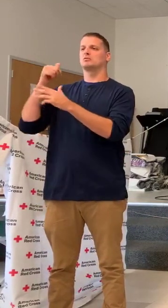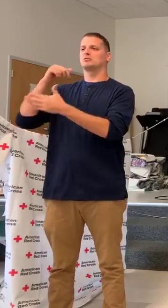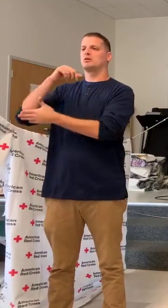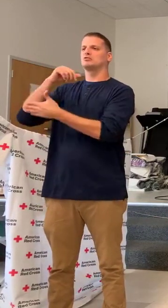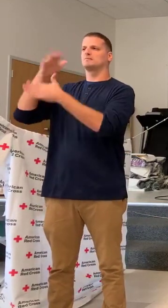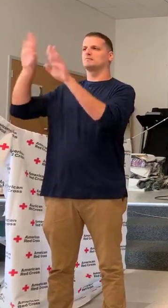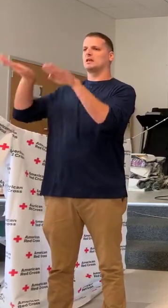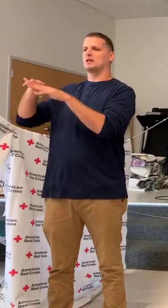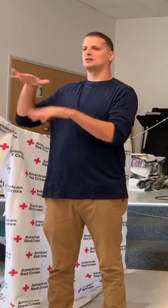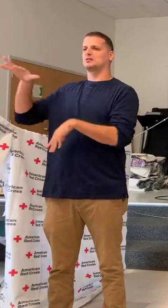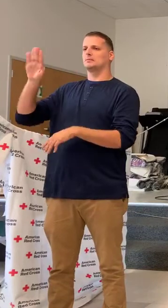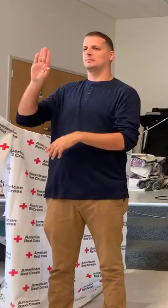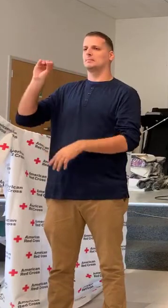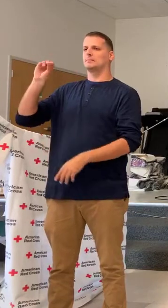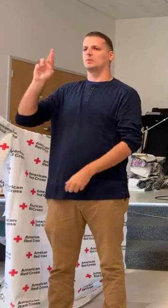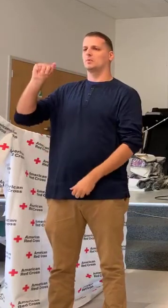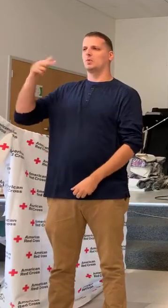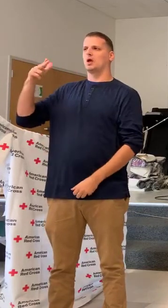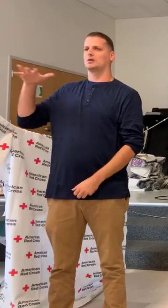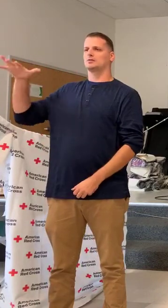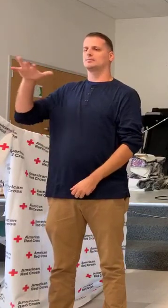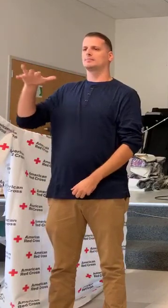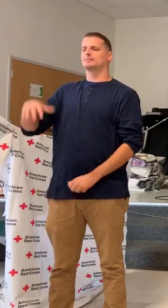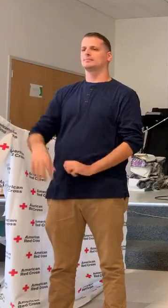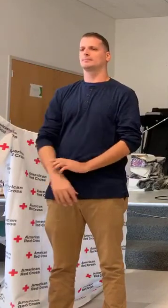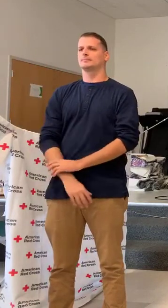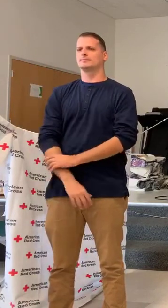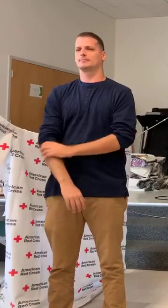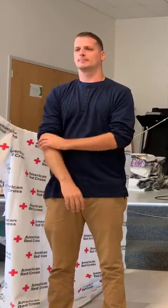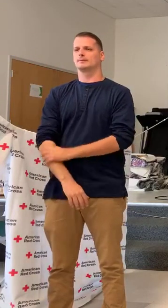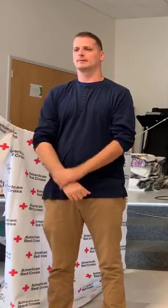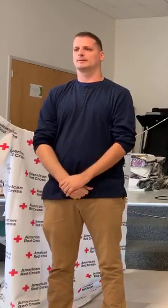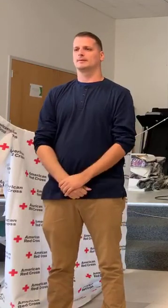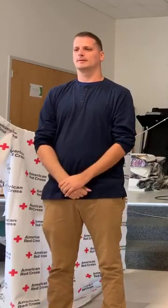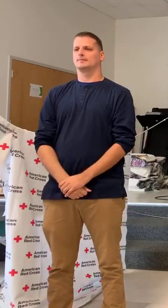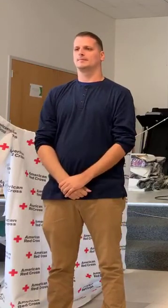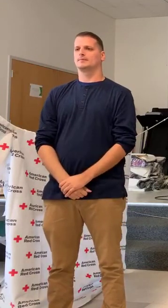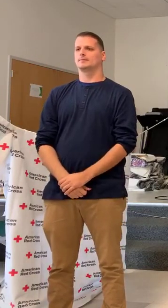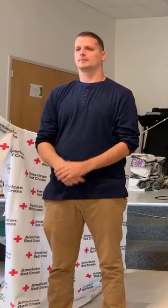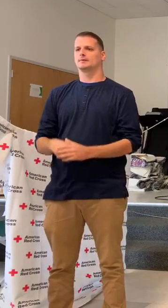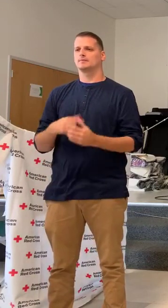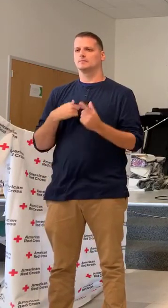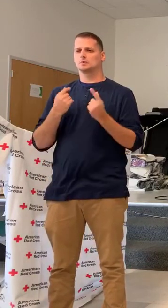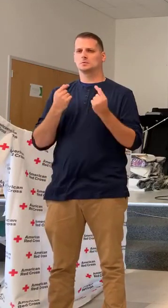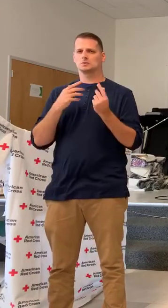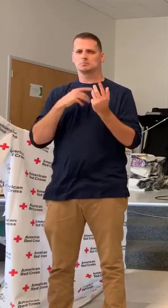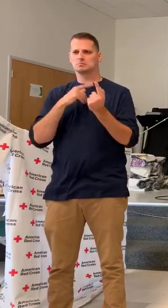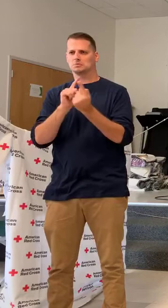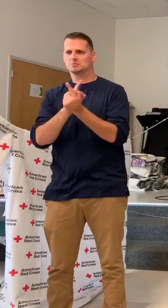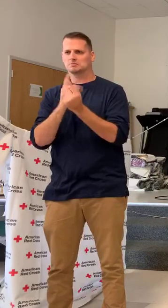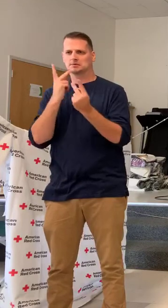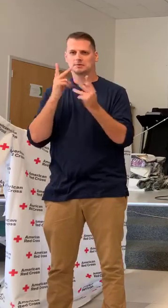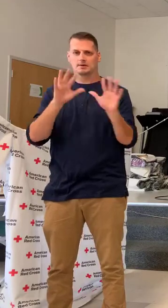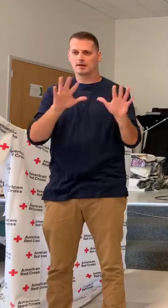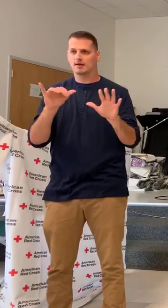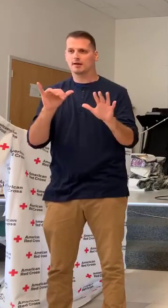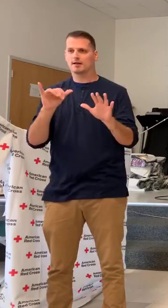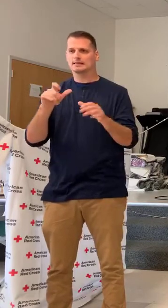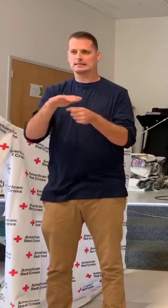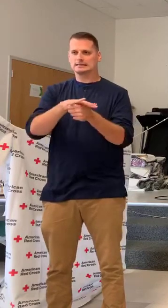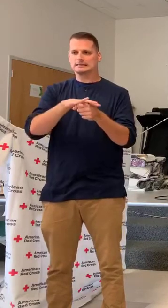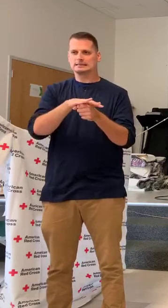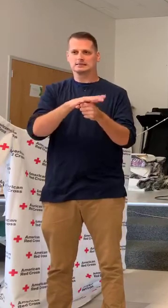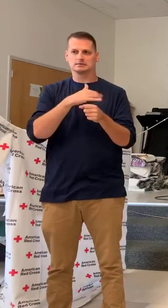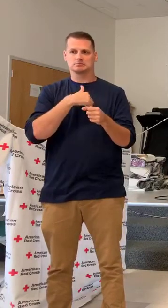now that are trying to help you understand exactly what we need up here. There are some unique situations. We're